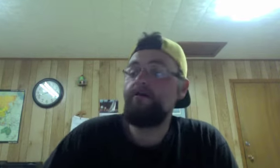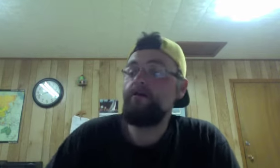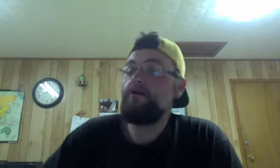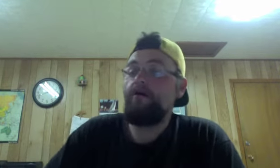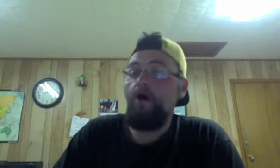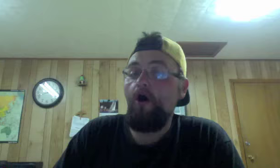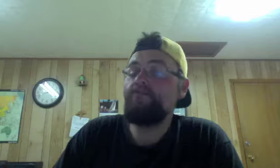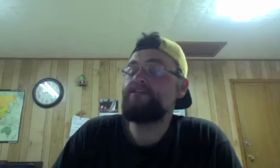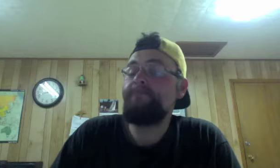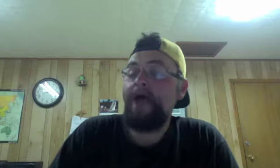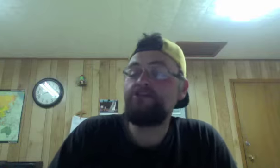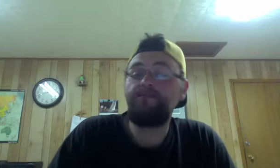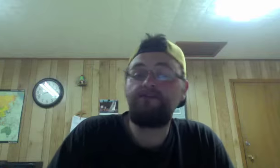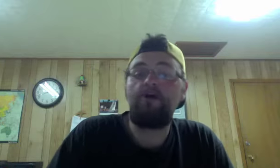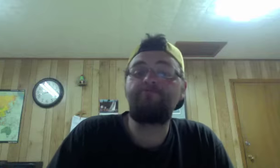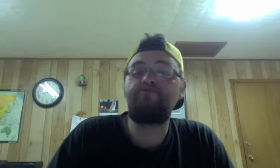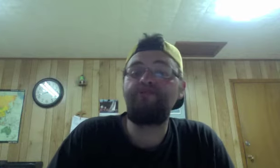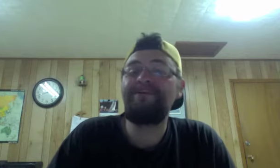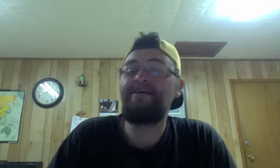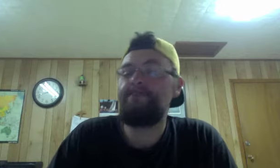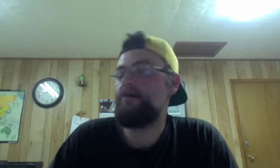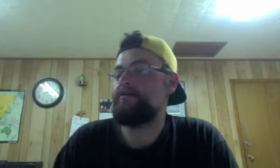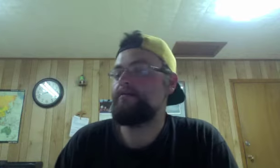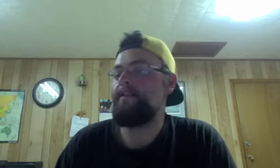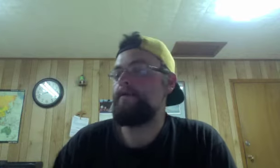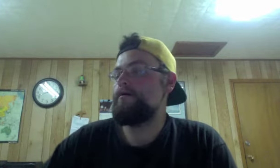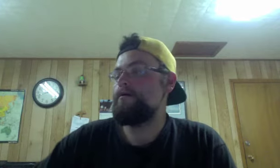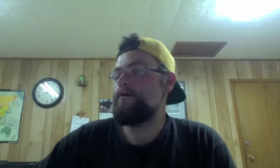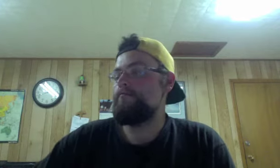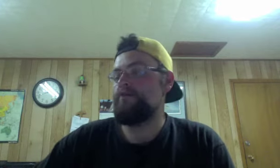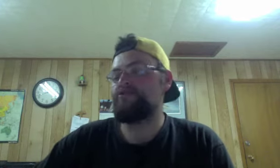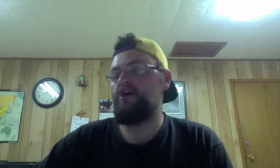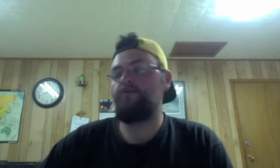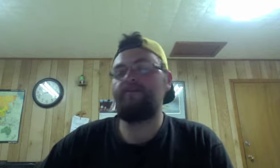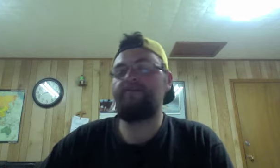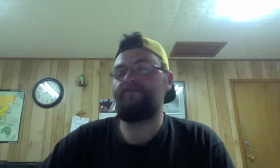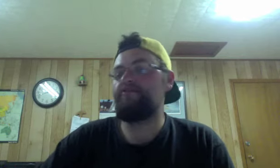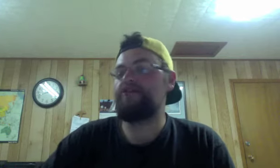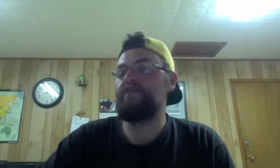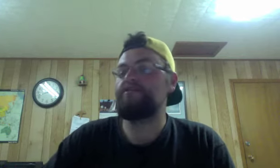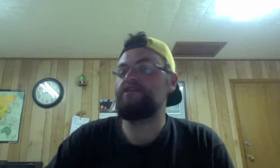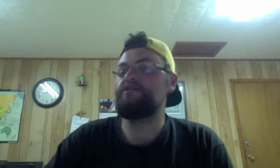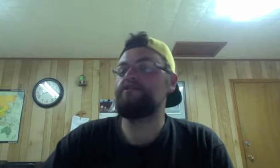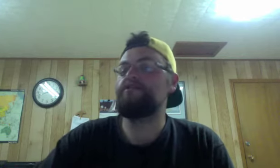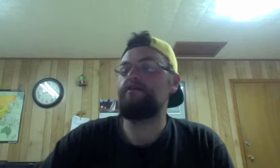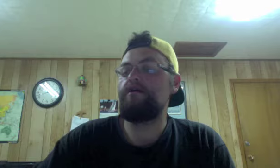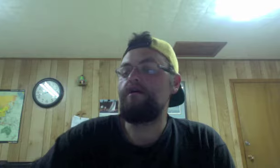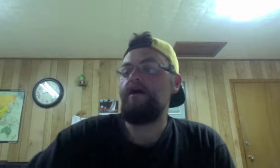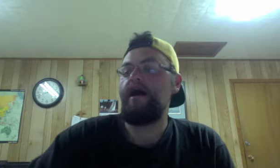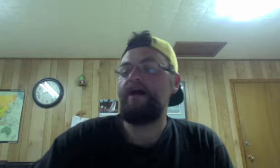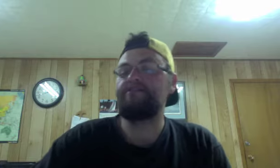all these matchups are pretty compelling. We'll start with the first game of the season as the